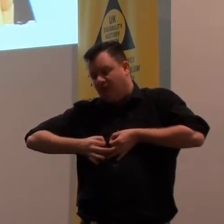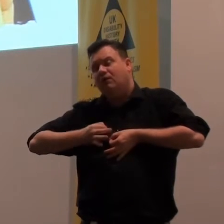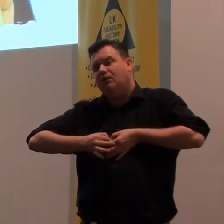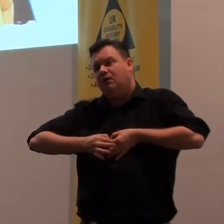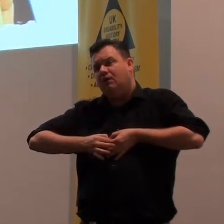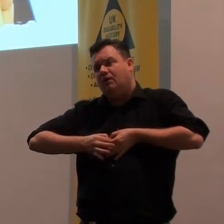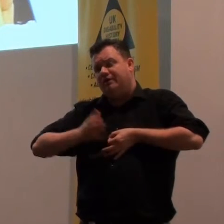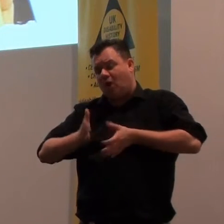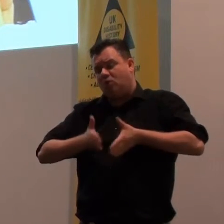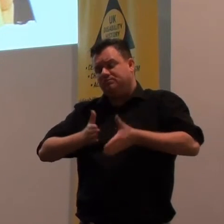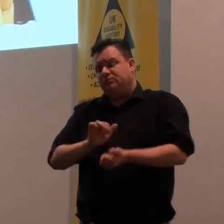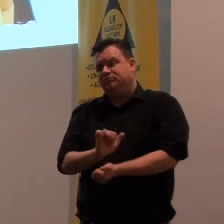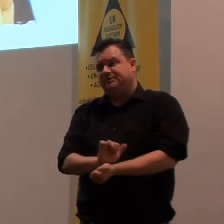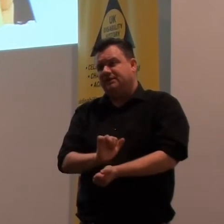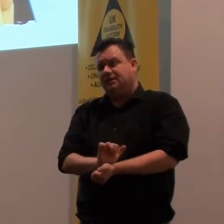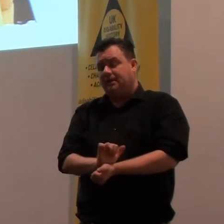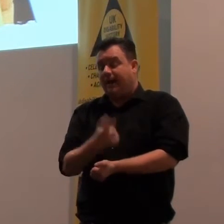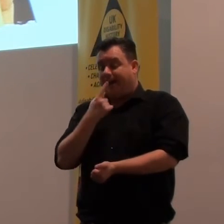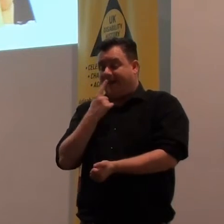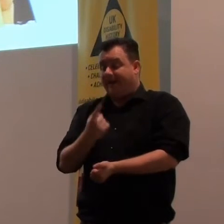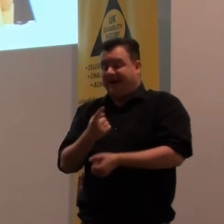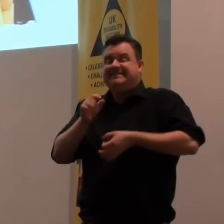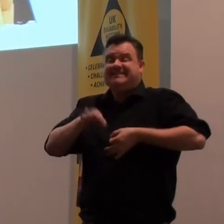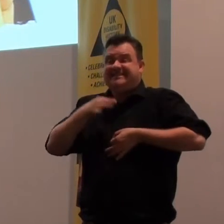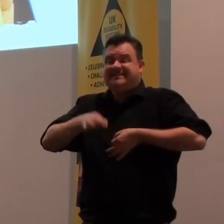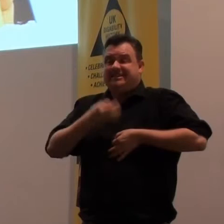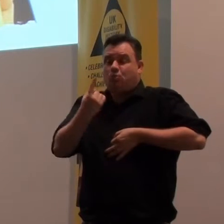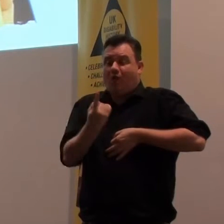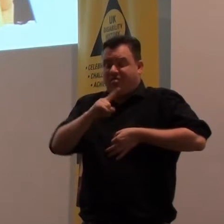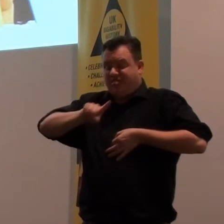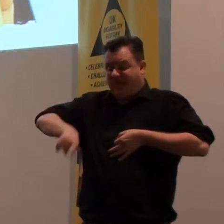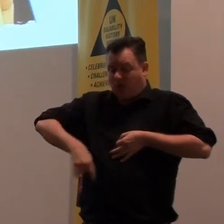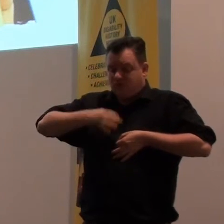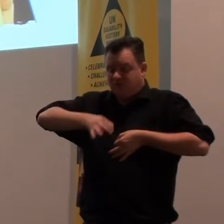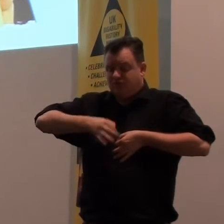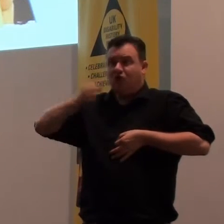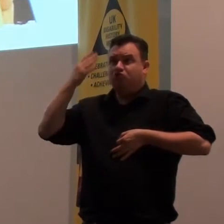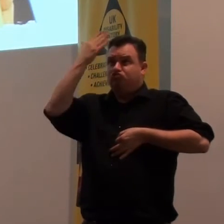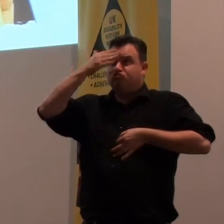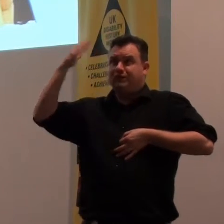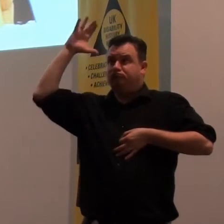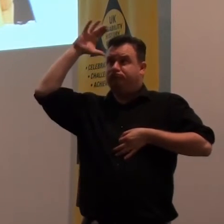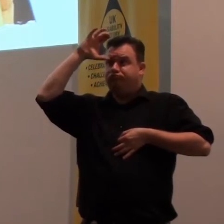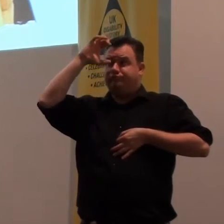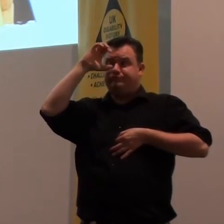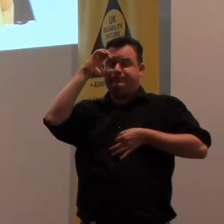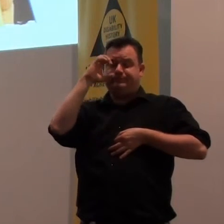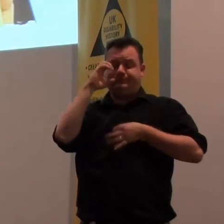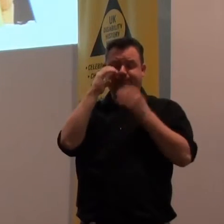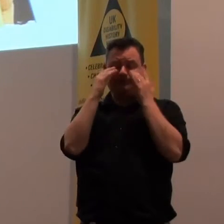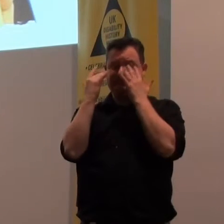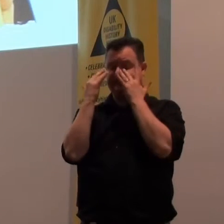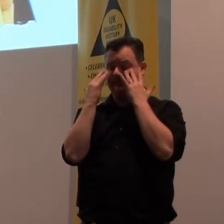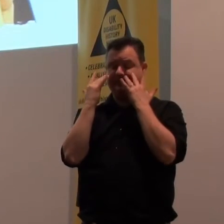hospital prison. I stitched 1,000 buttonholes while dreams faded into tears. No